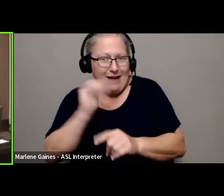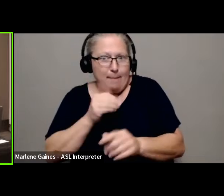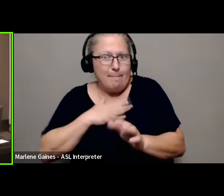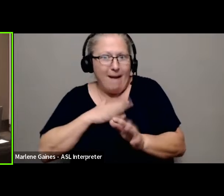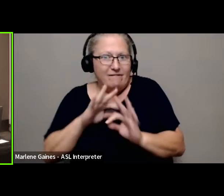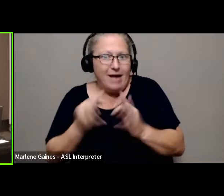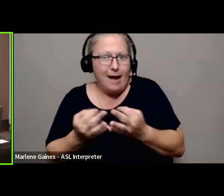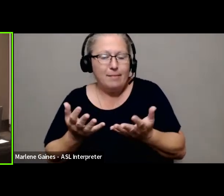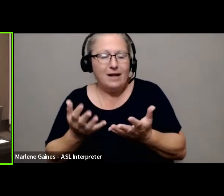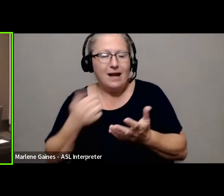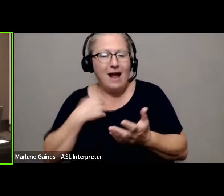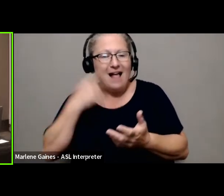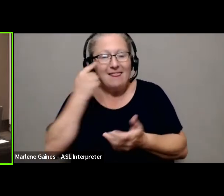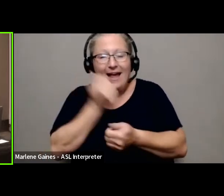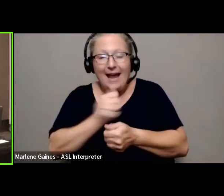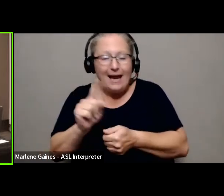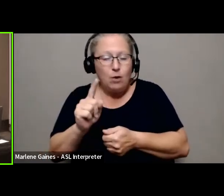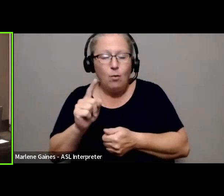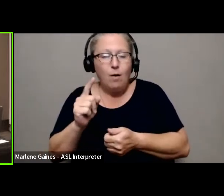that,